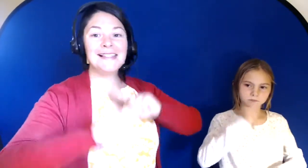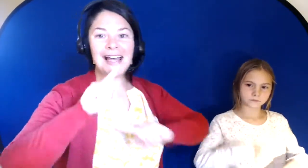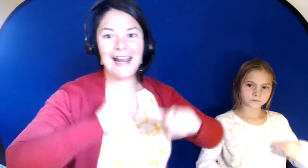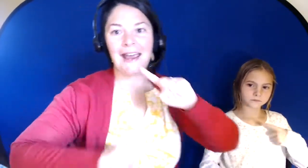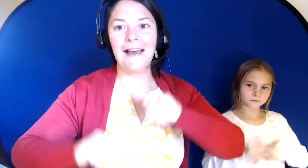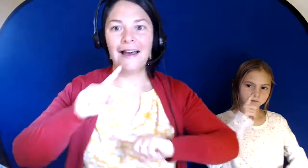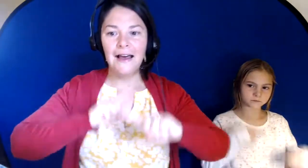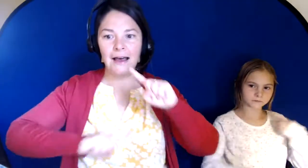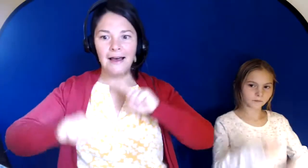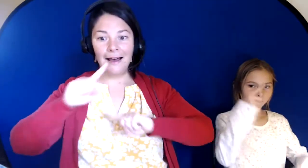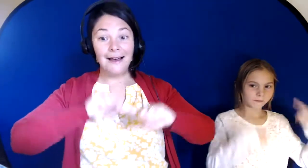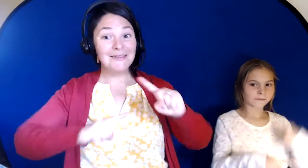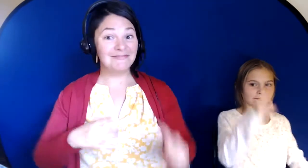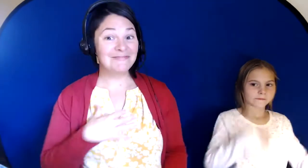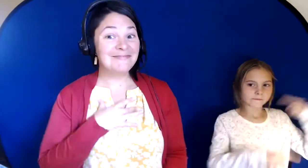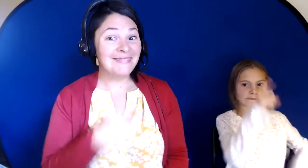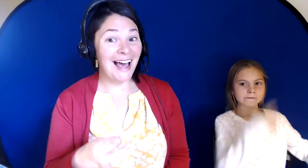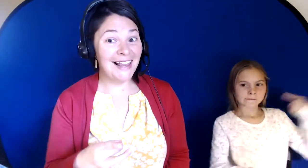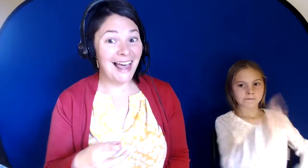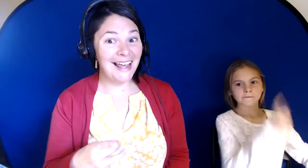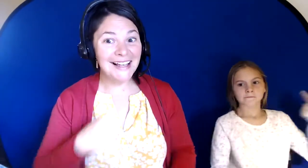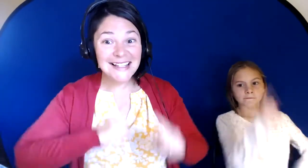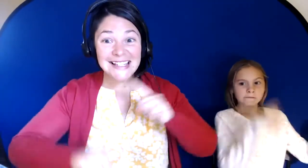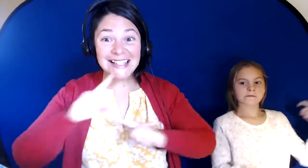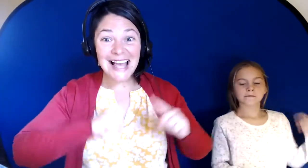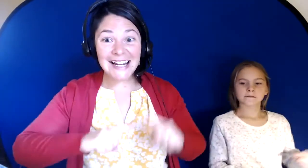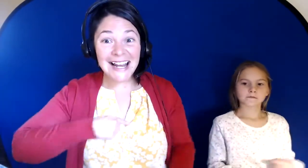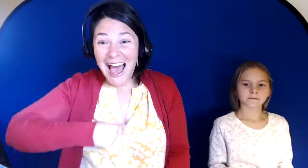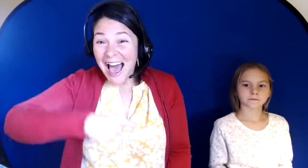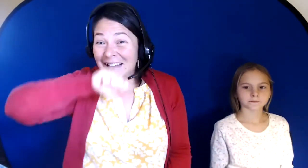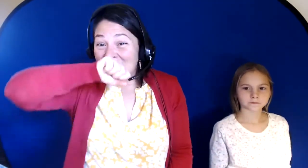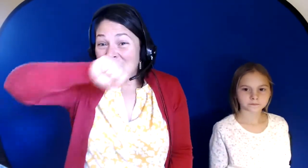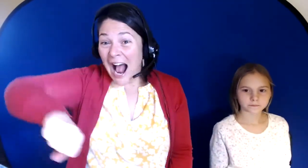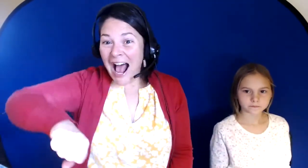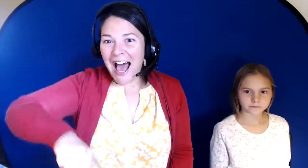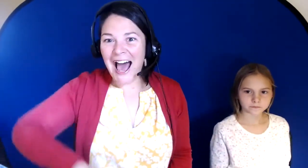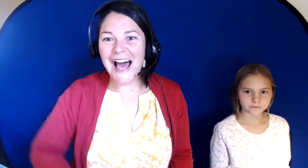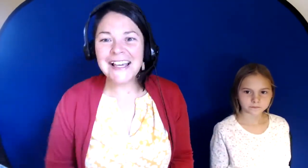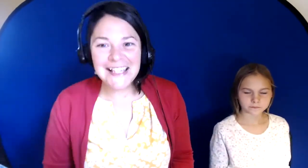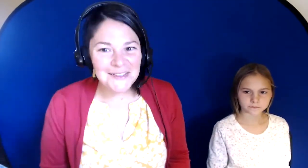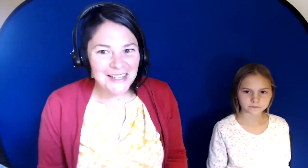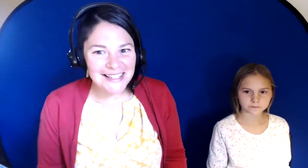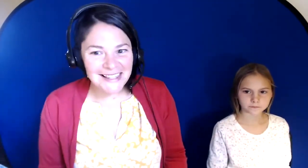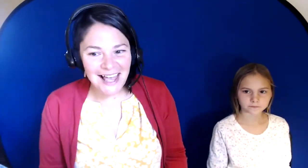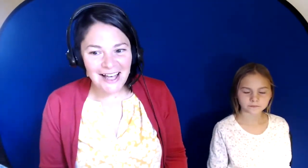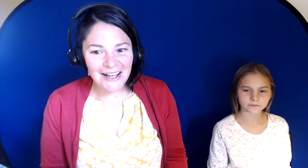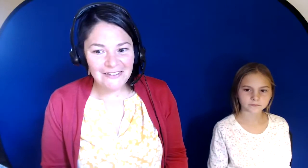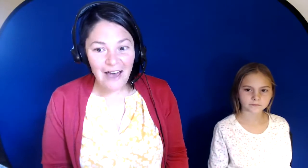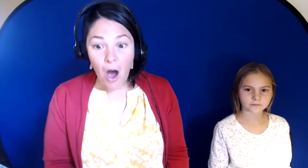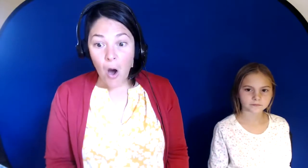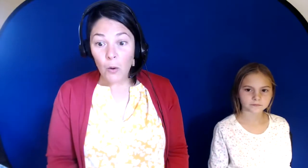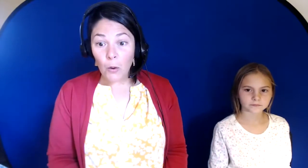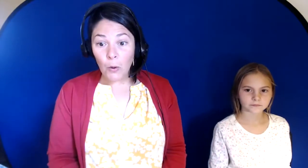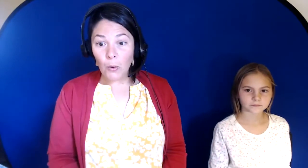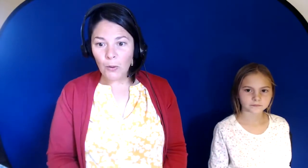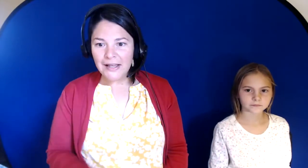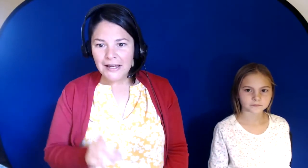Signing. I like signing. I kiss fist love. Oh,